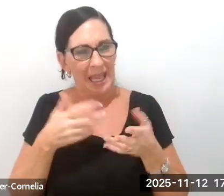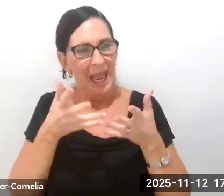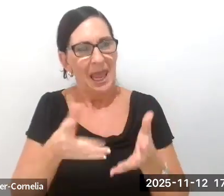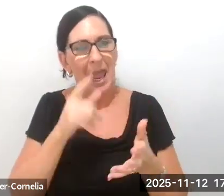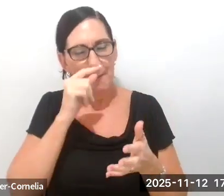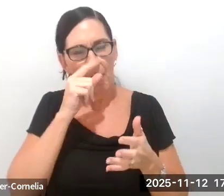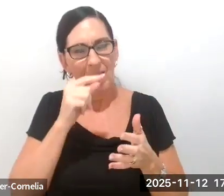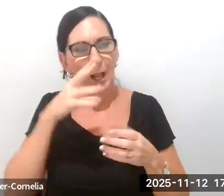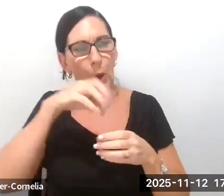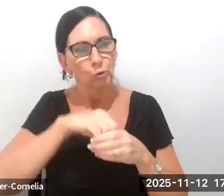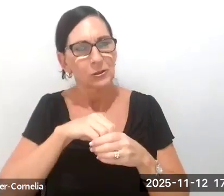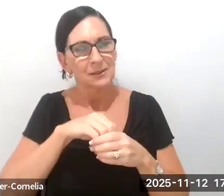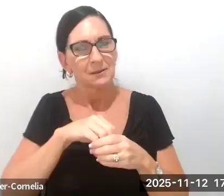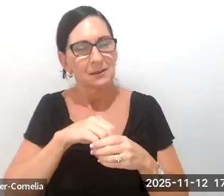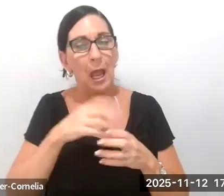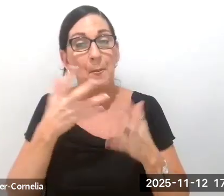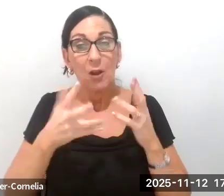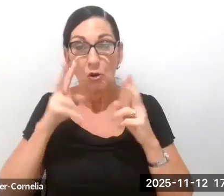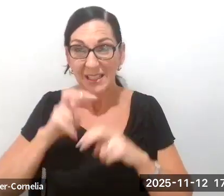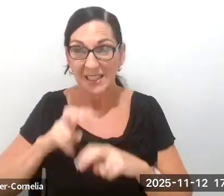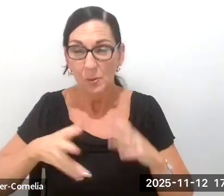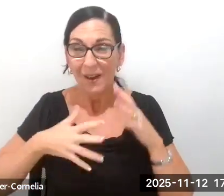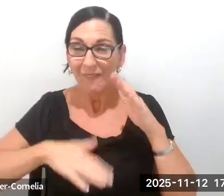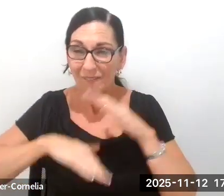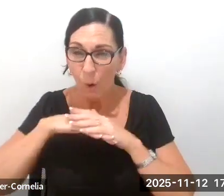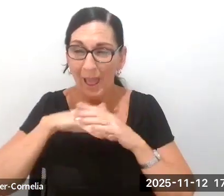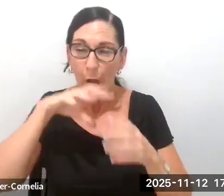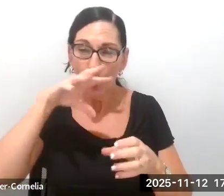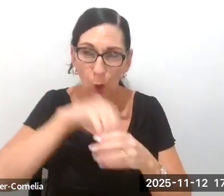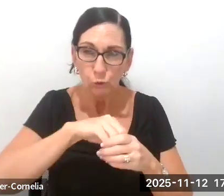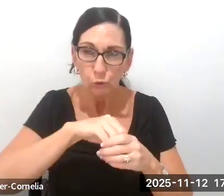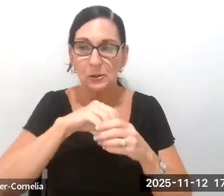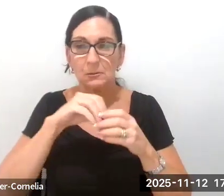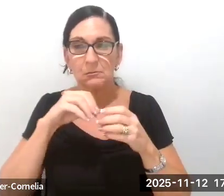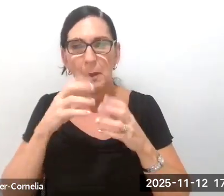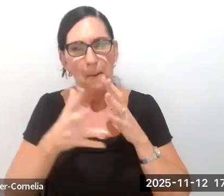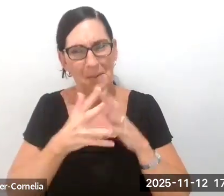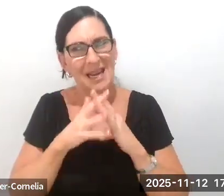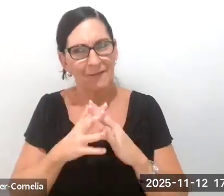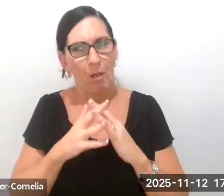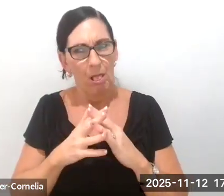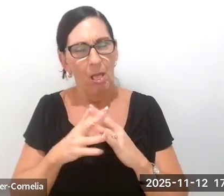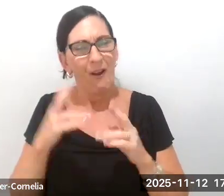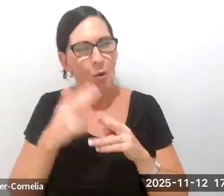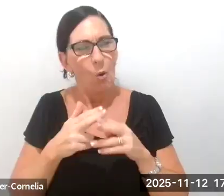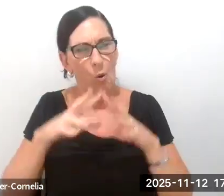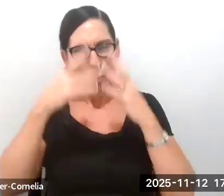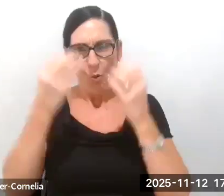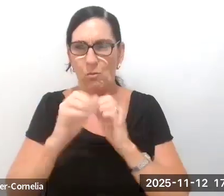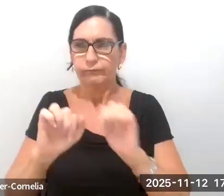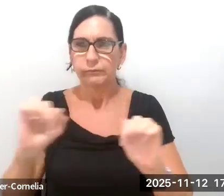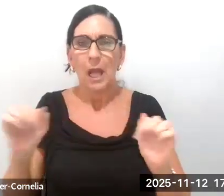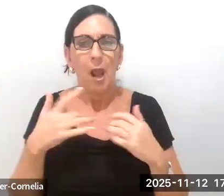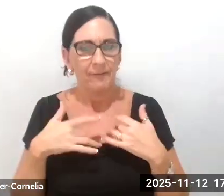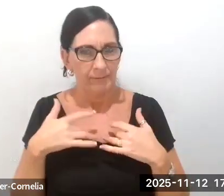want research that promotes full inclusion and meaningful participation across all aspects of life. Building capacity